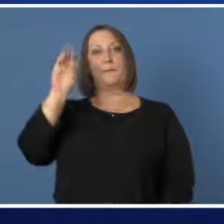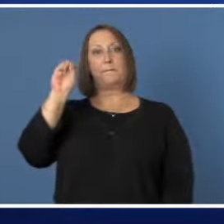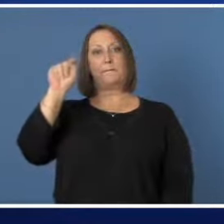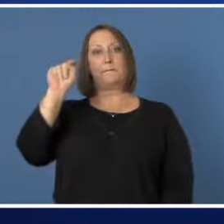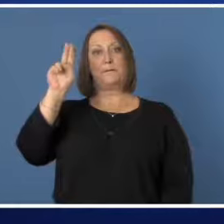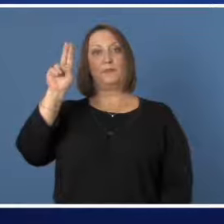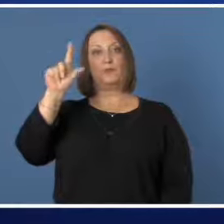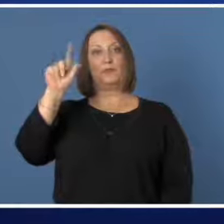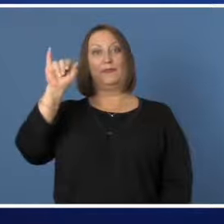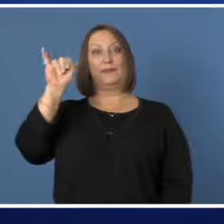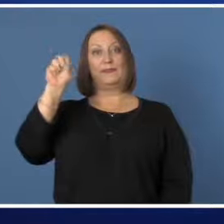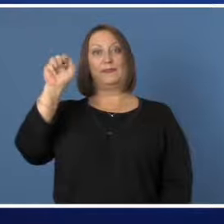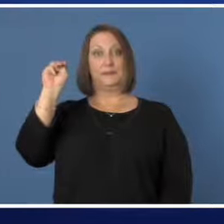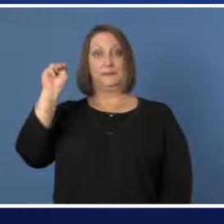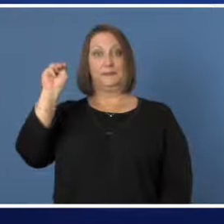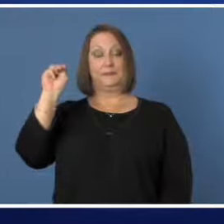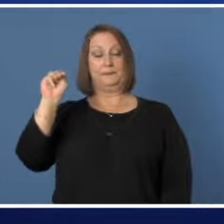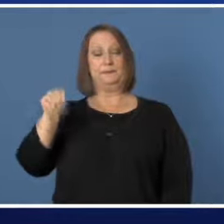botulism,